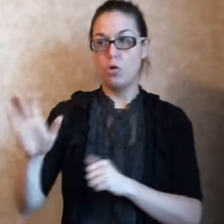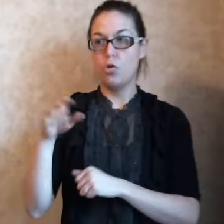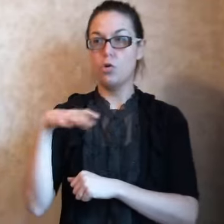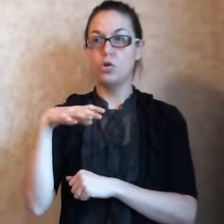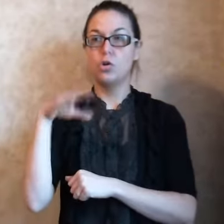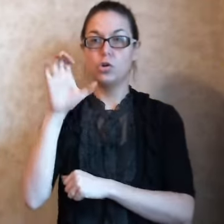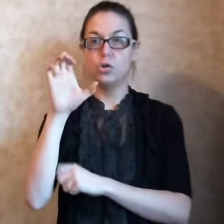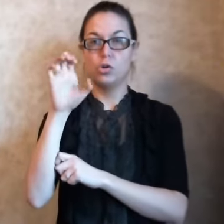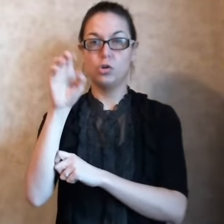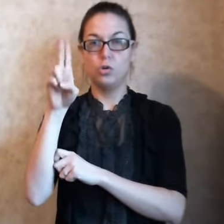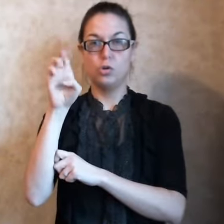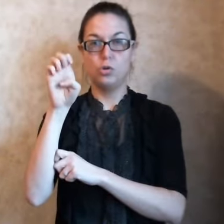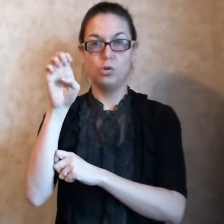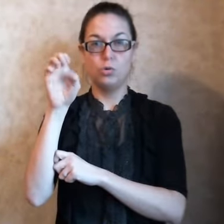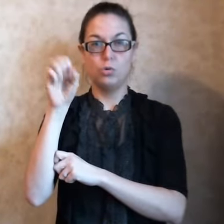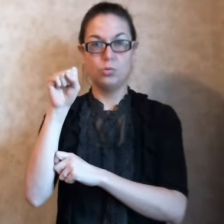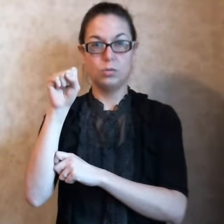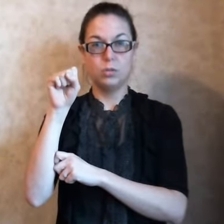monotonous, to say, I guess.